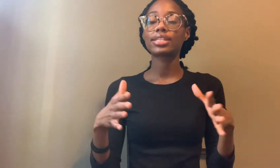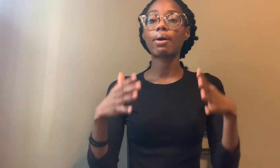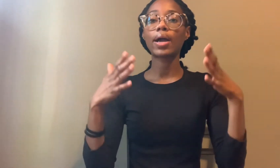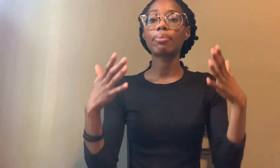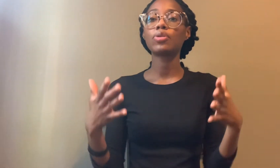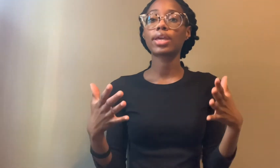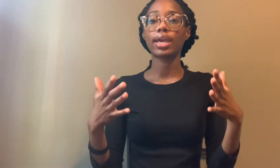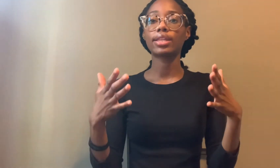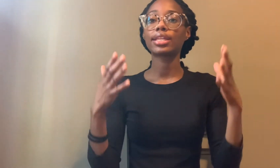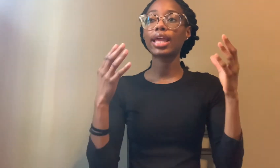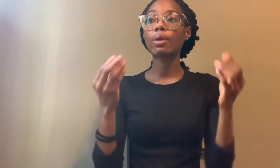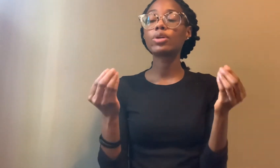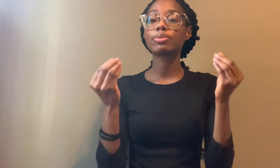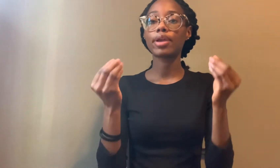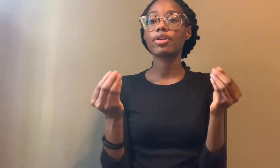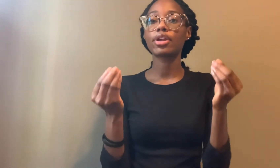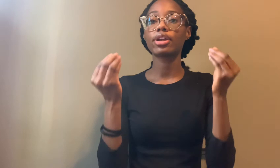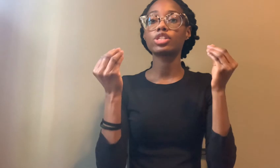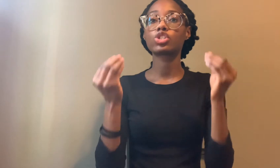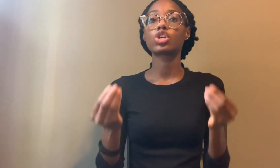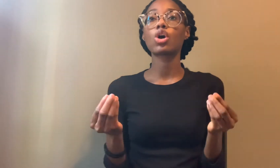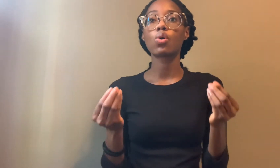I communicate. The language barrier is so